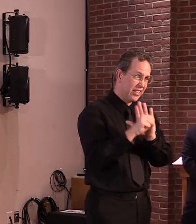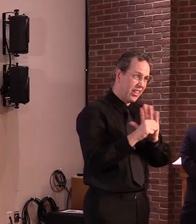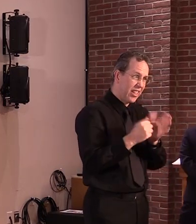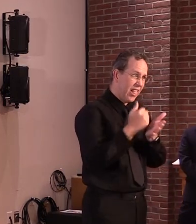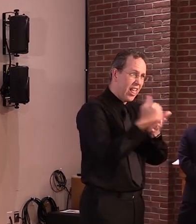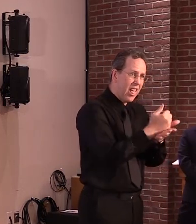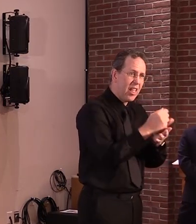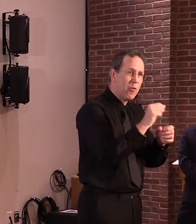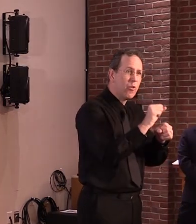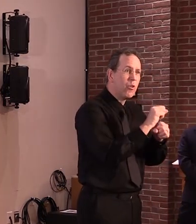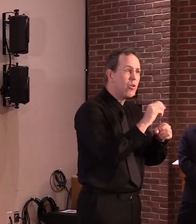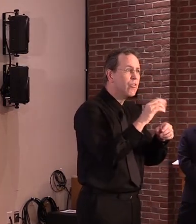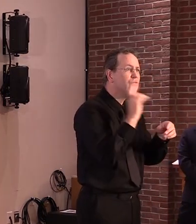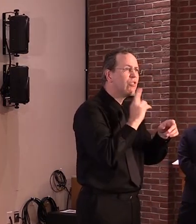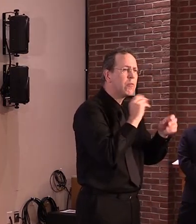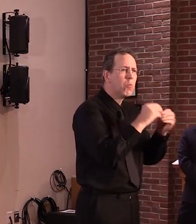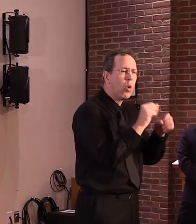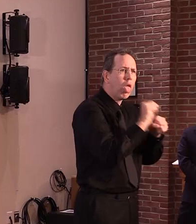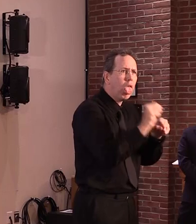Well,